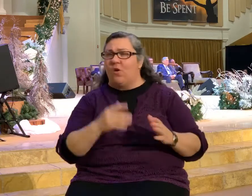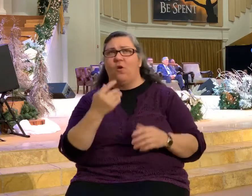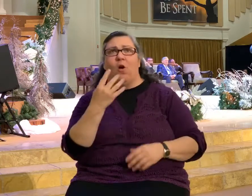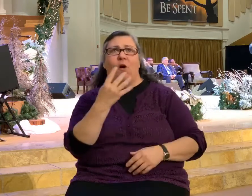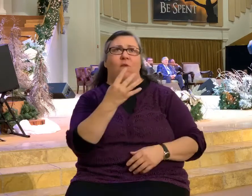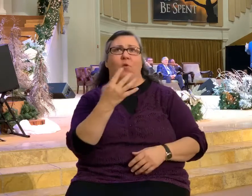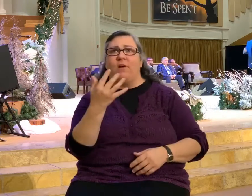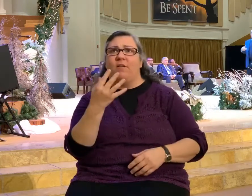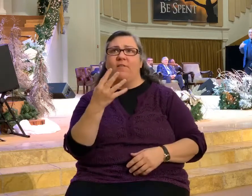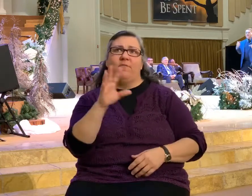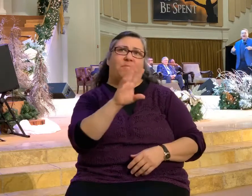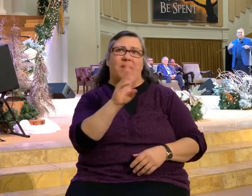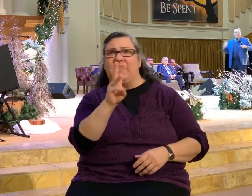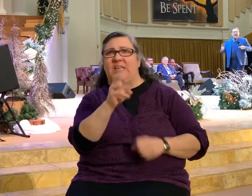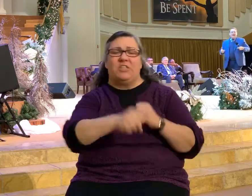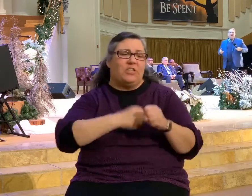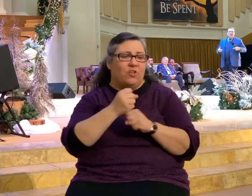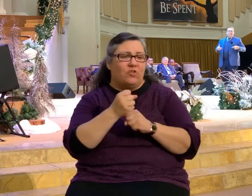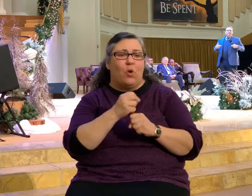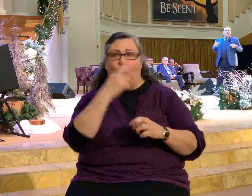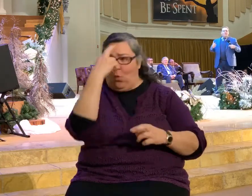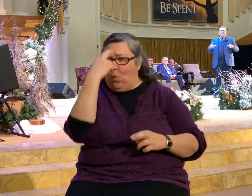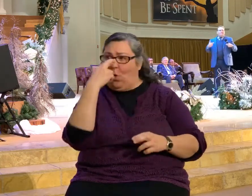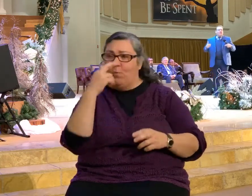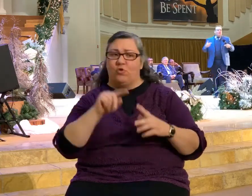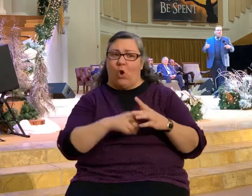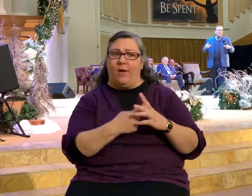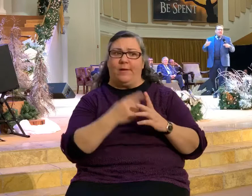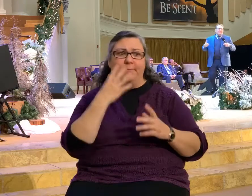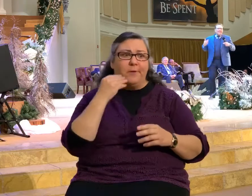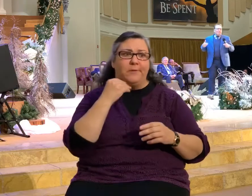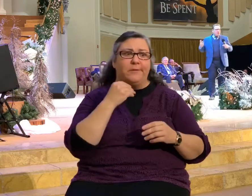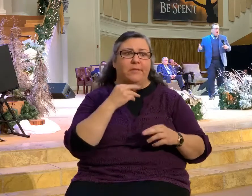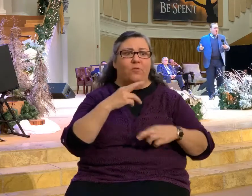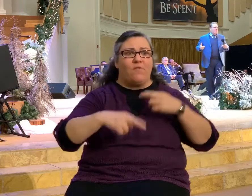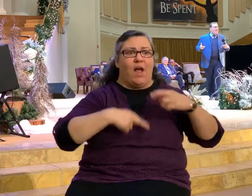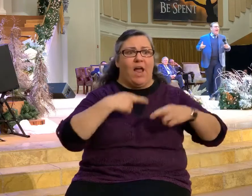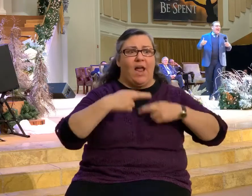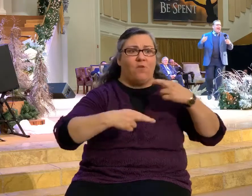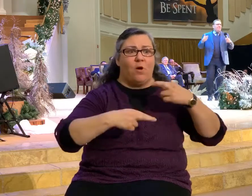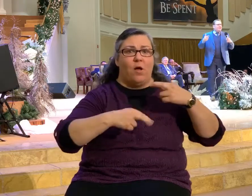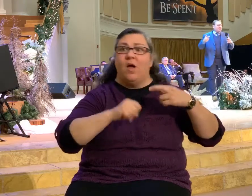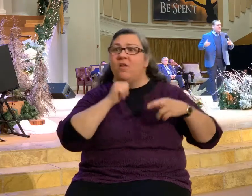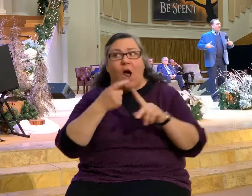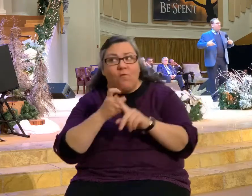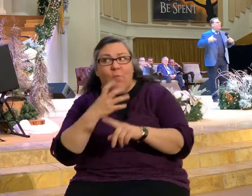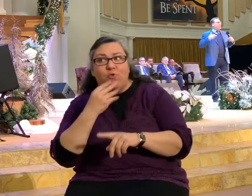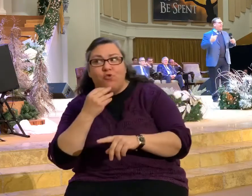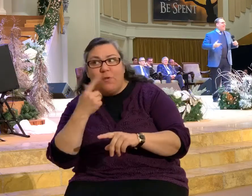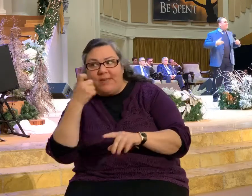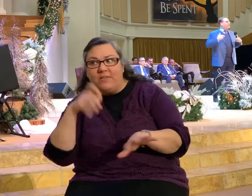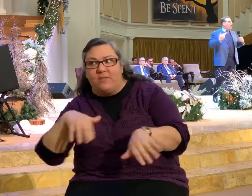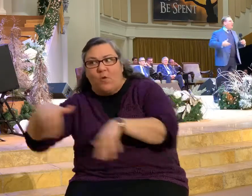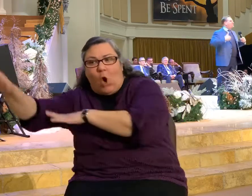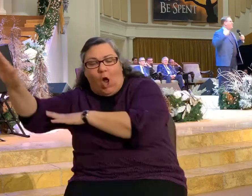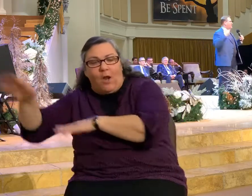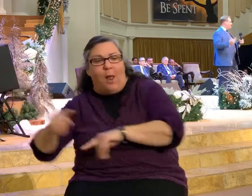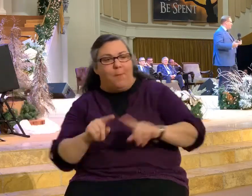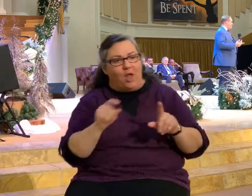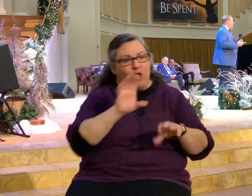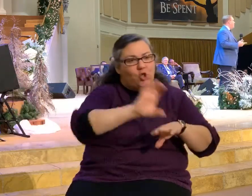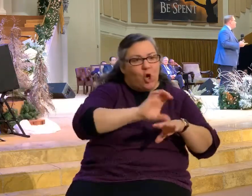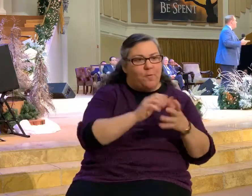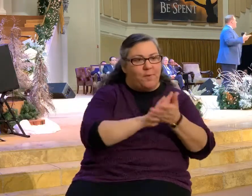have revival. The church of Rome began to have revival, but it wasn't among Jews because they were gone, and the church became